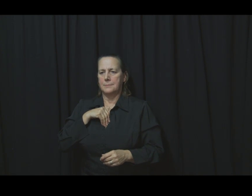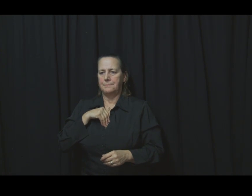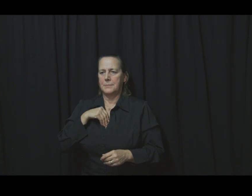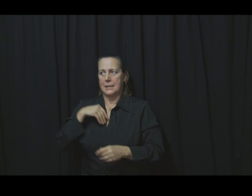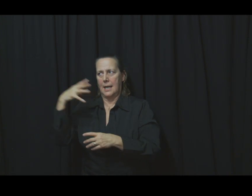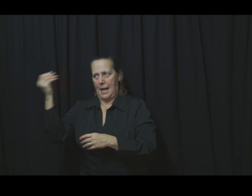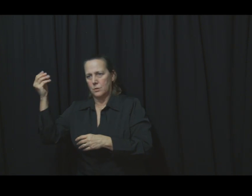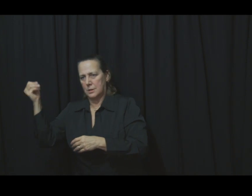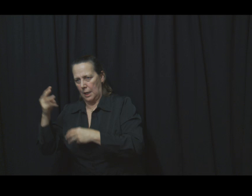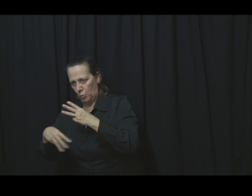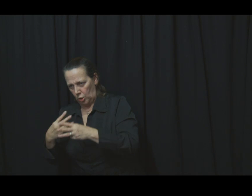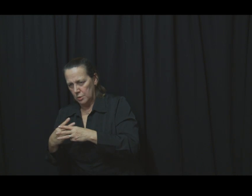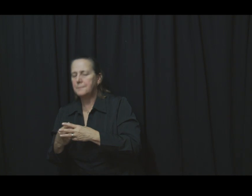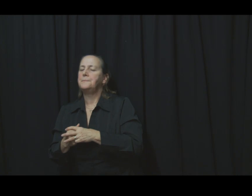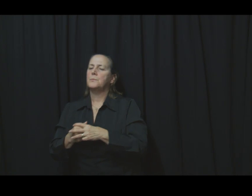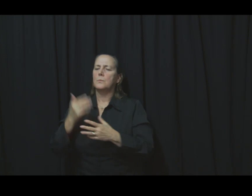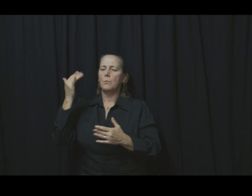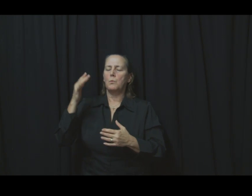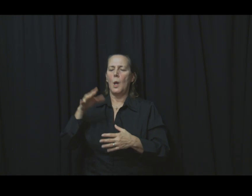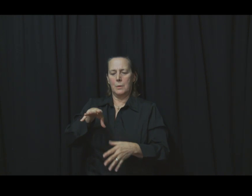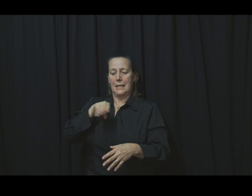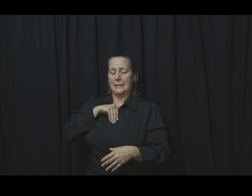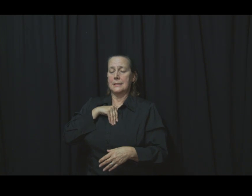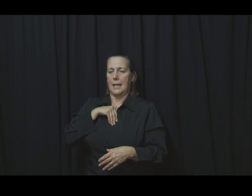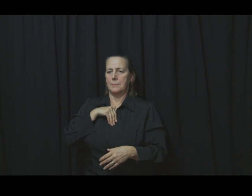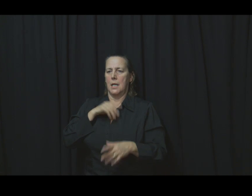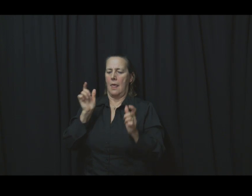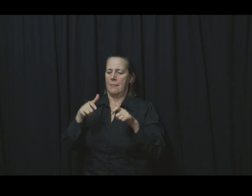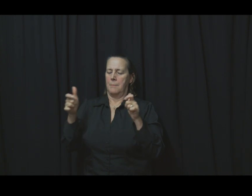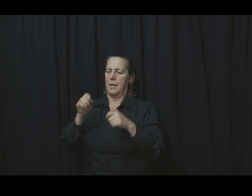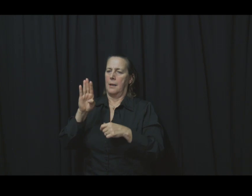world, why we accept the Big Bang.